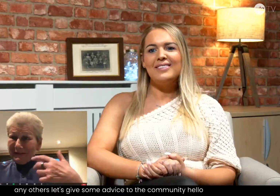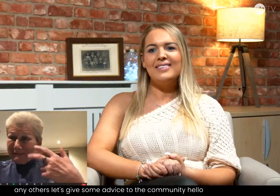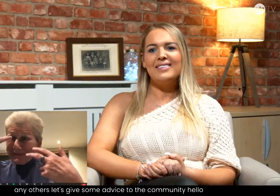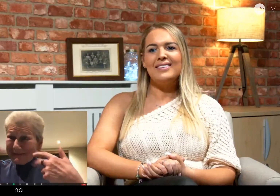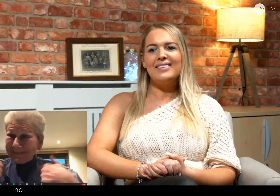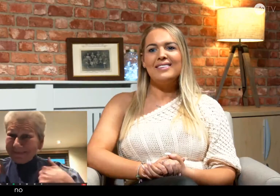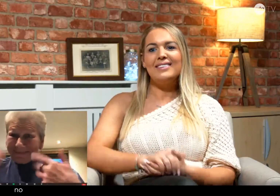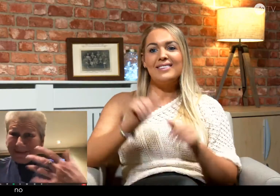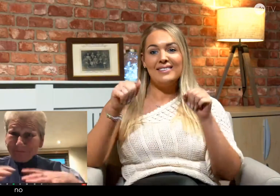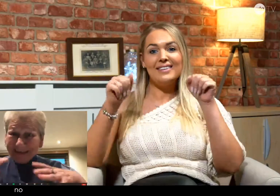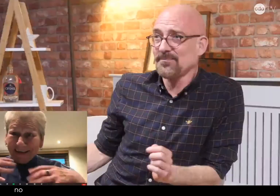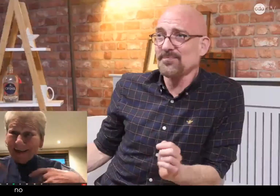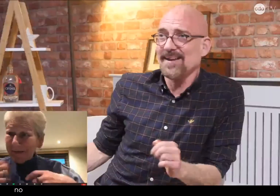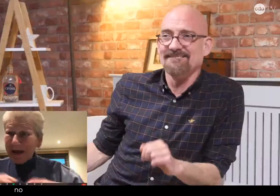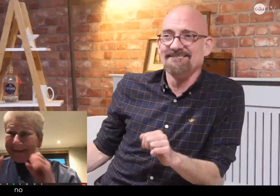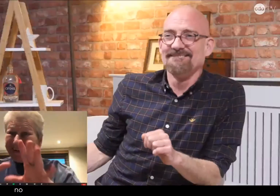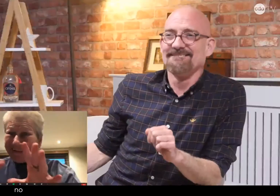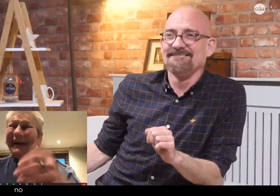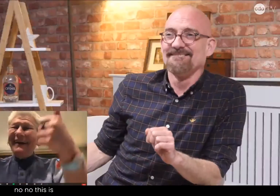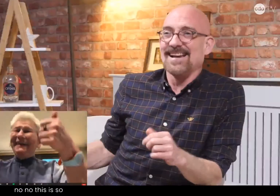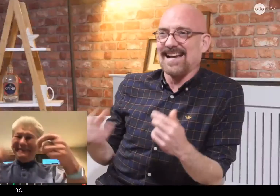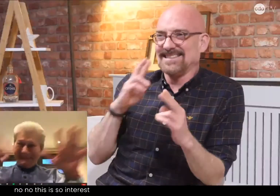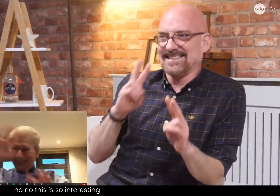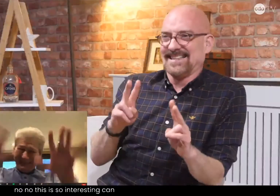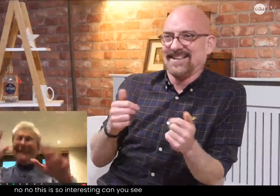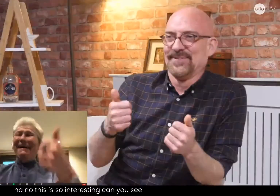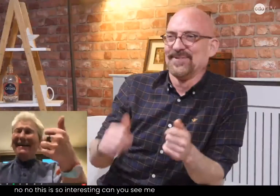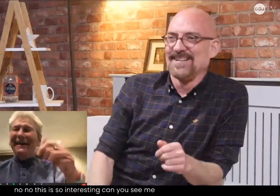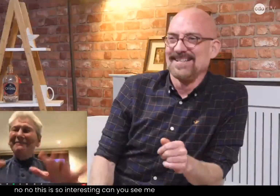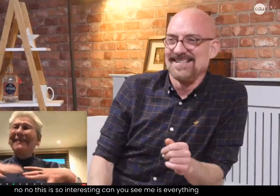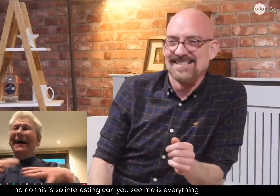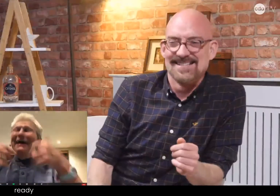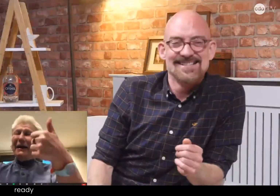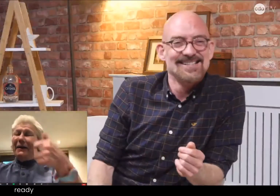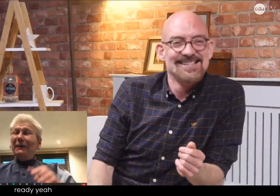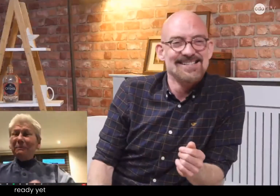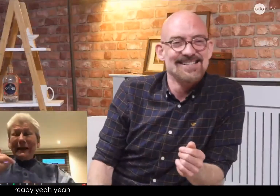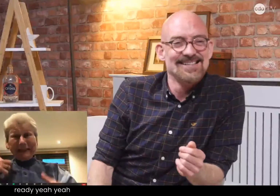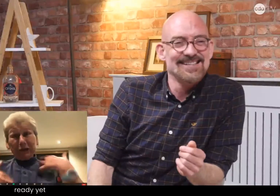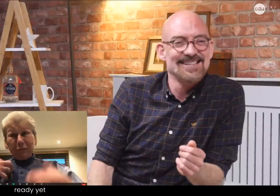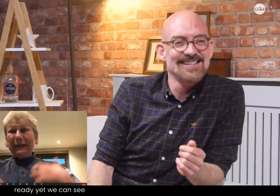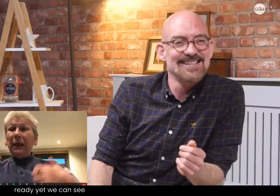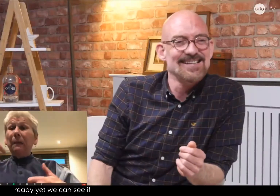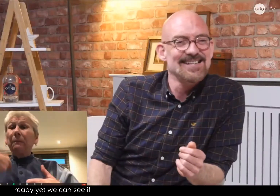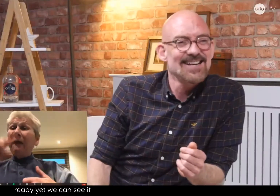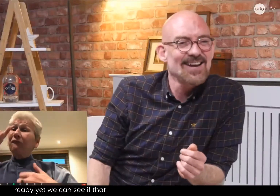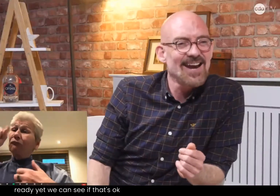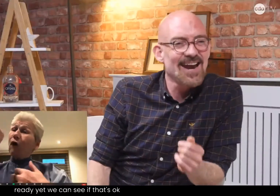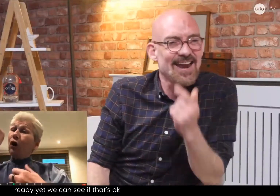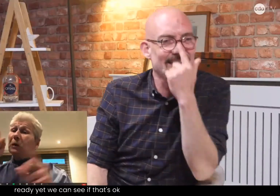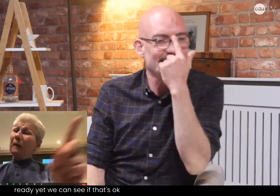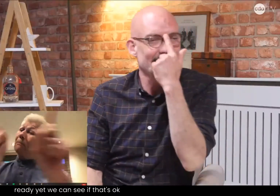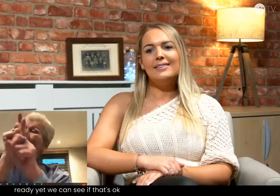Oh, this is so interesting. Can you see me? Is everything ready? Yep, we can see you. Yeah, that's okay. This has been so